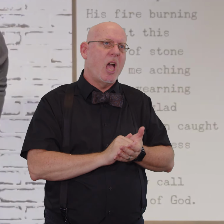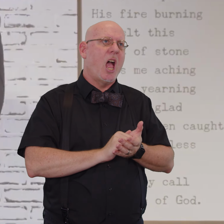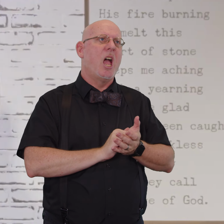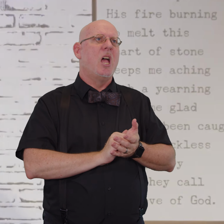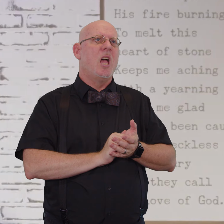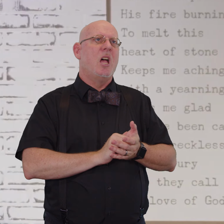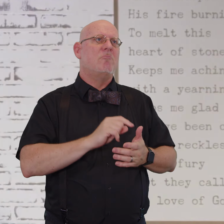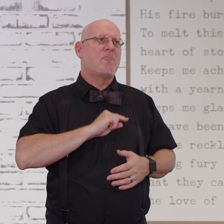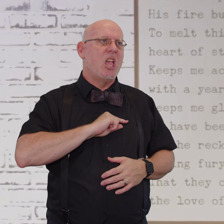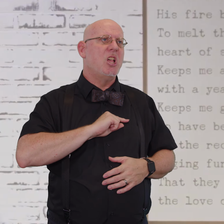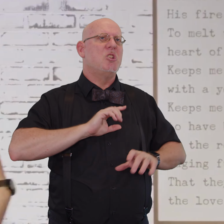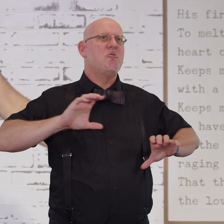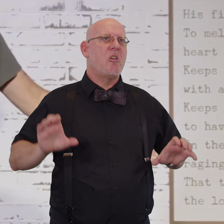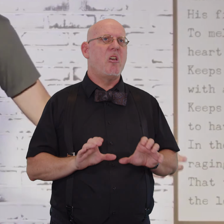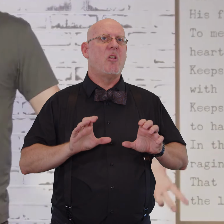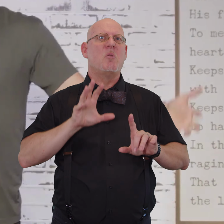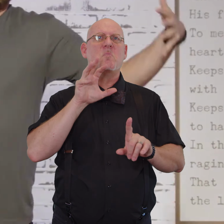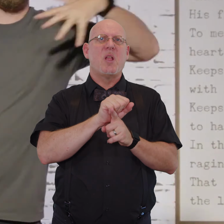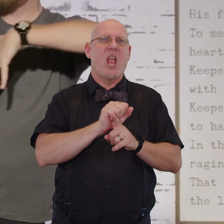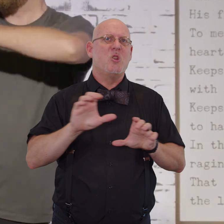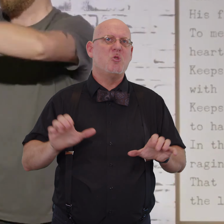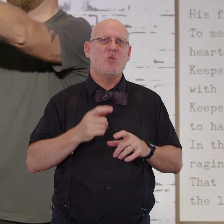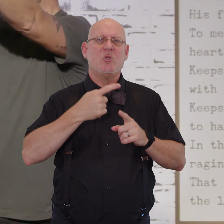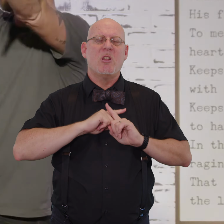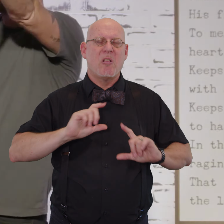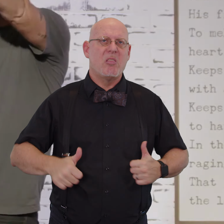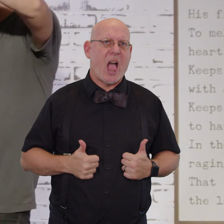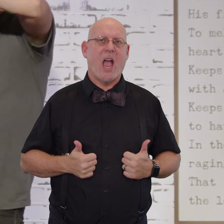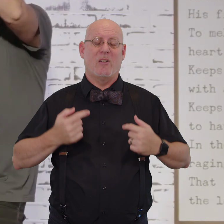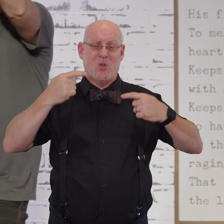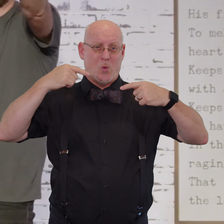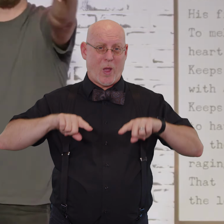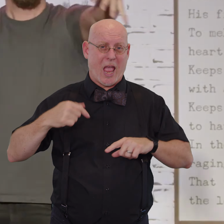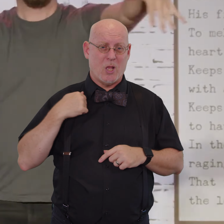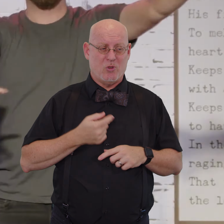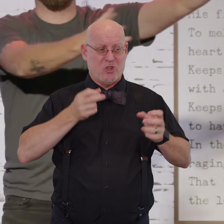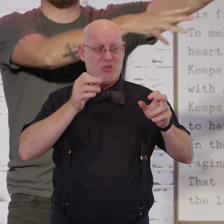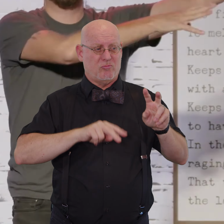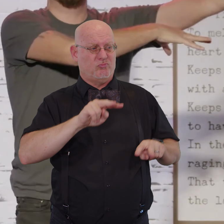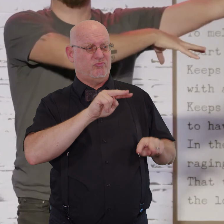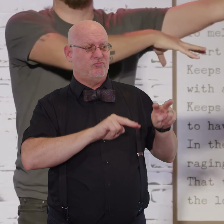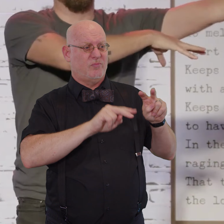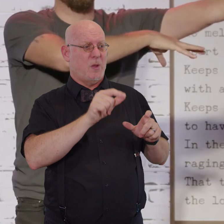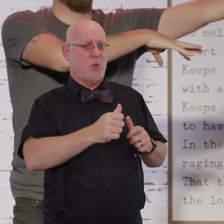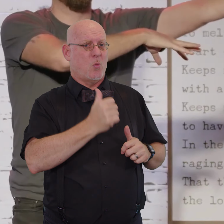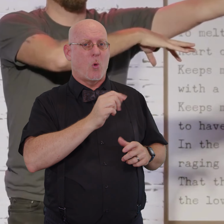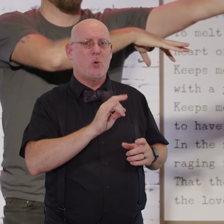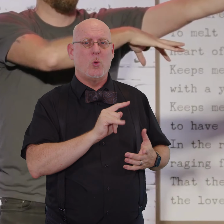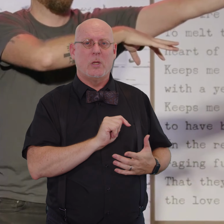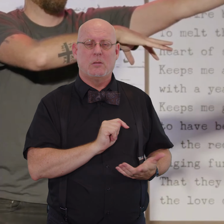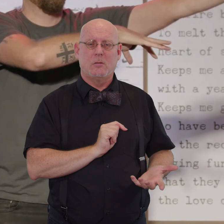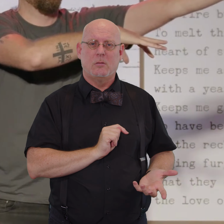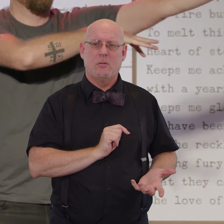or guilt or duty we're just kind of pretending to do this Christian life and all the while we're judging those who want